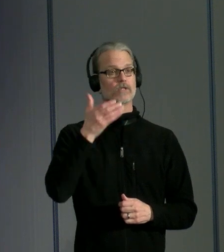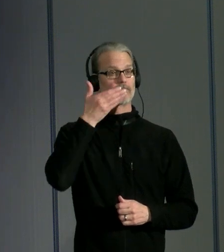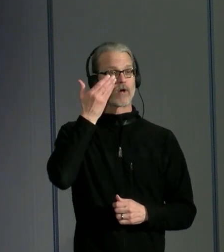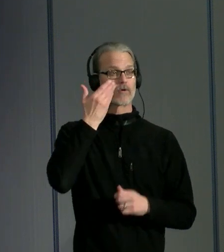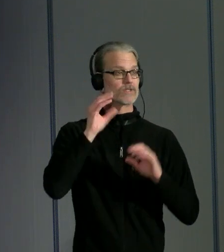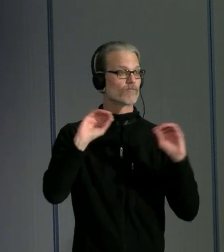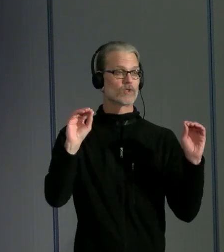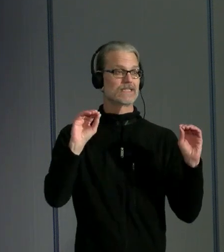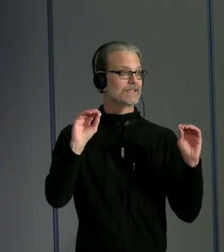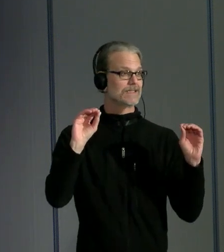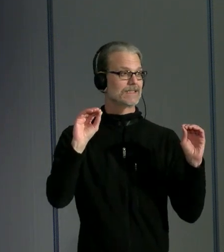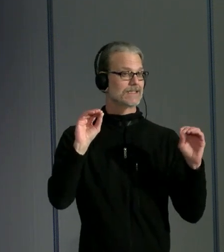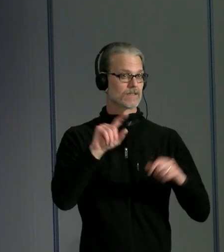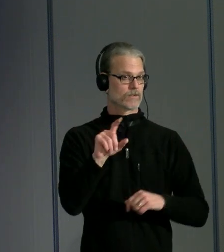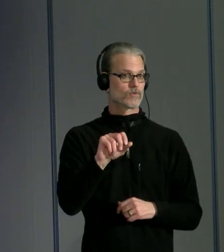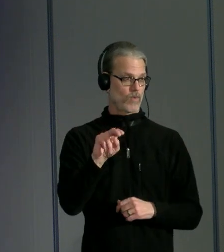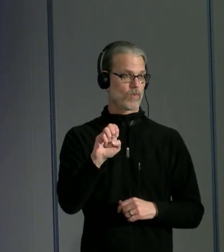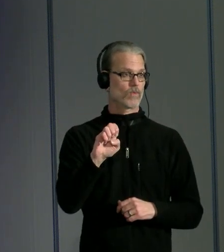room as well.